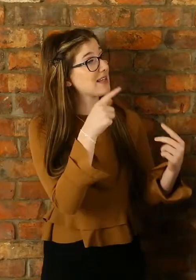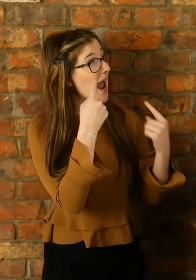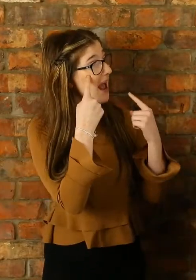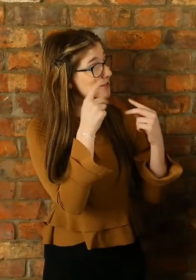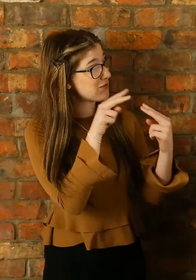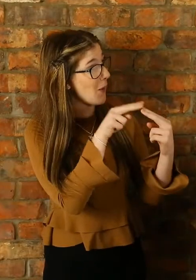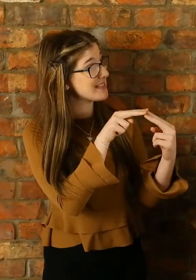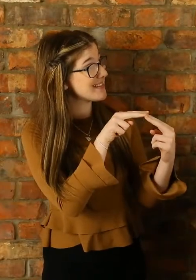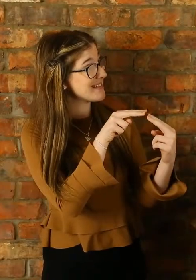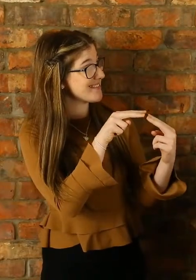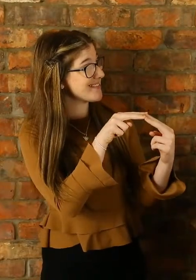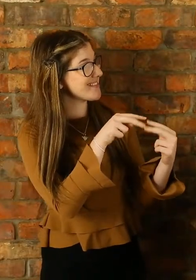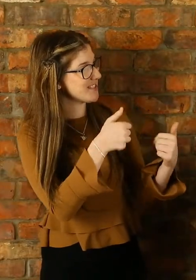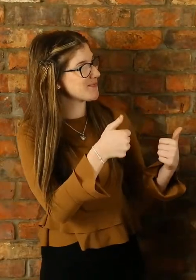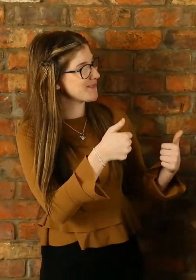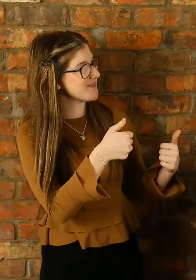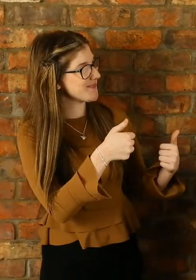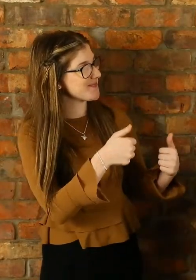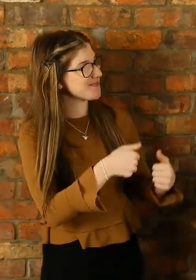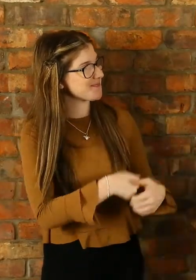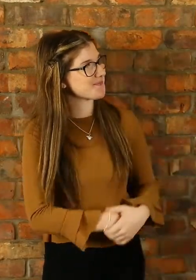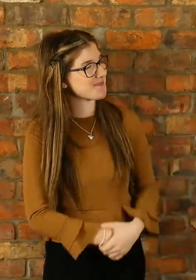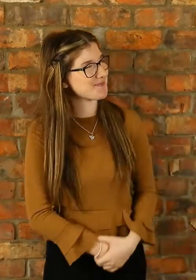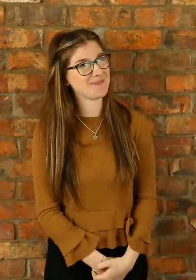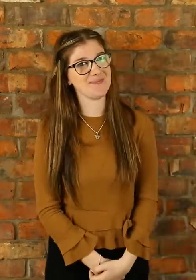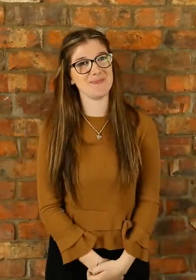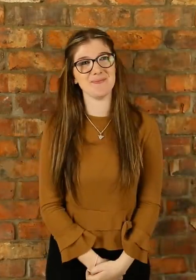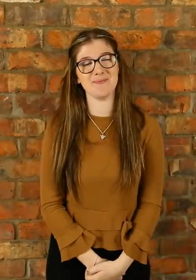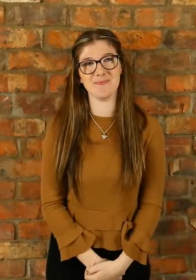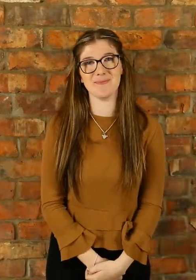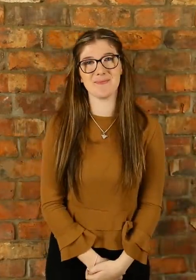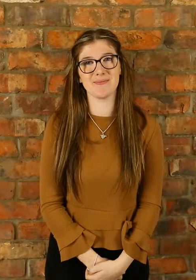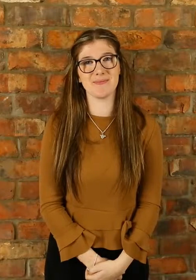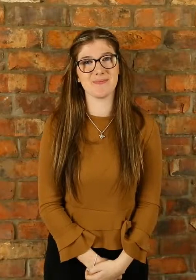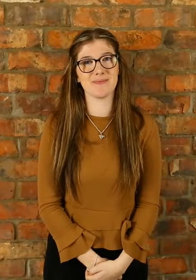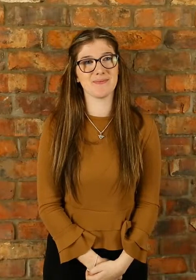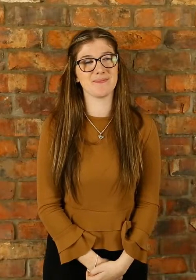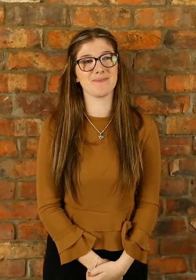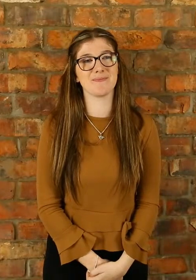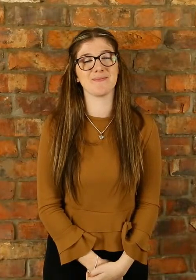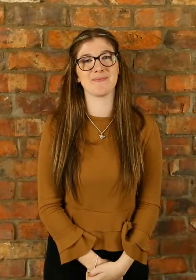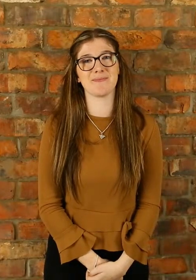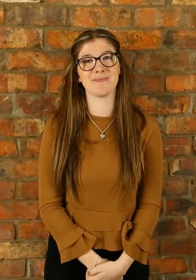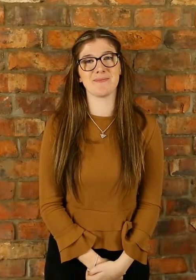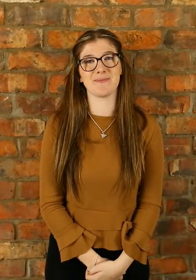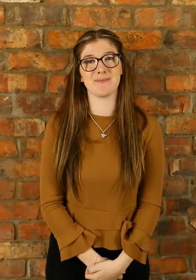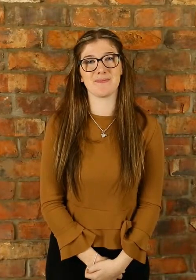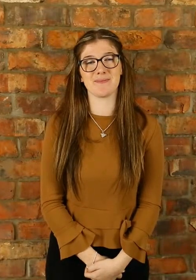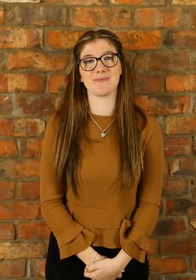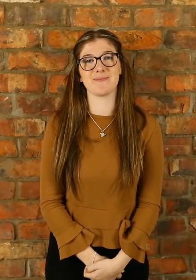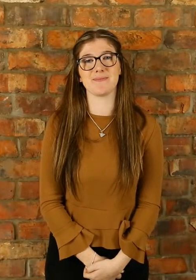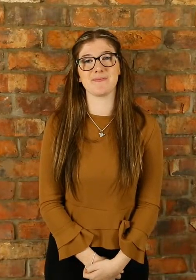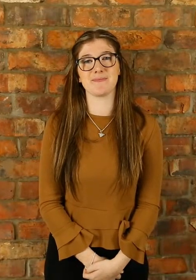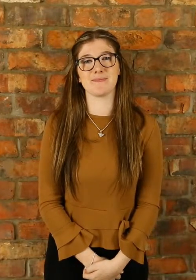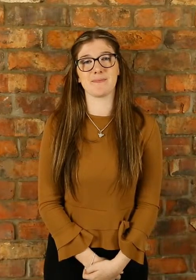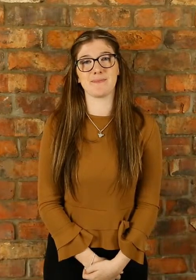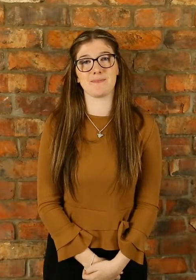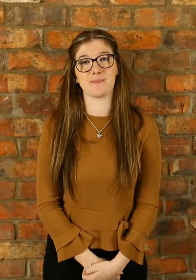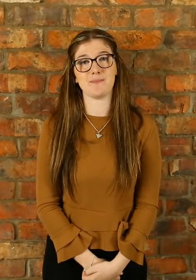And finally, number 5, making sure you're face to face and using eye contact with the deaf person. There